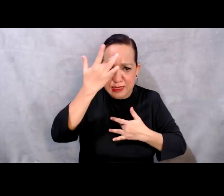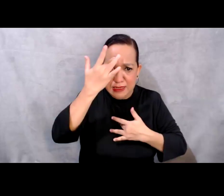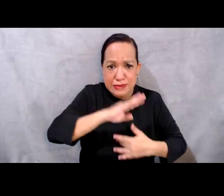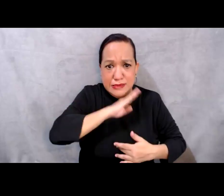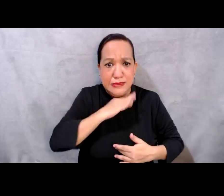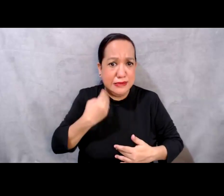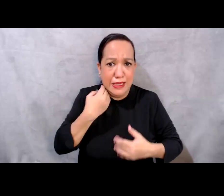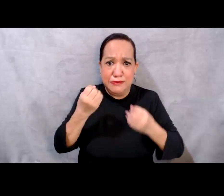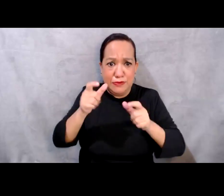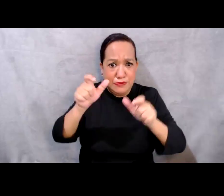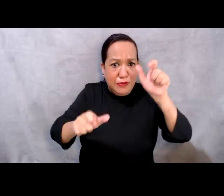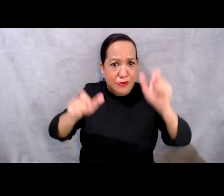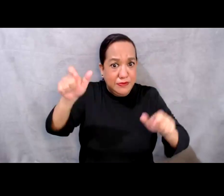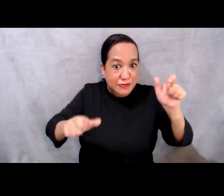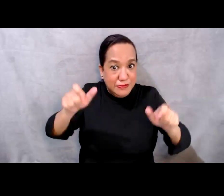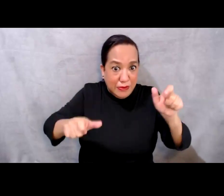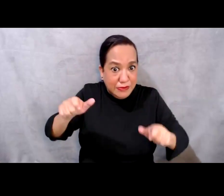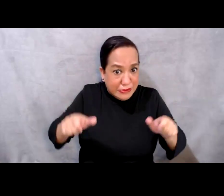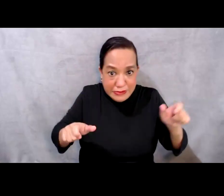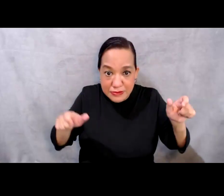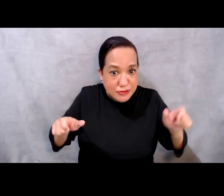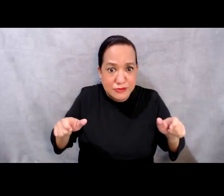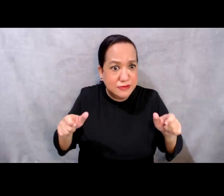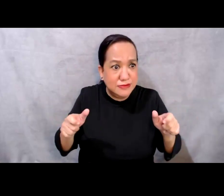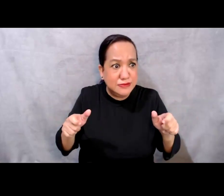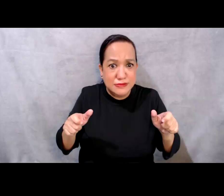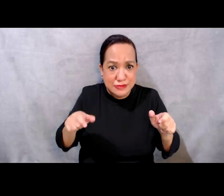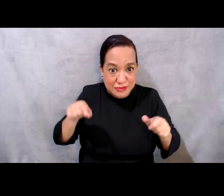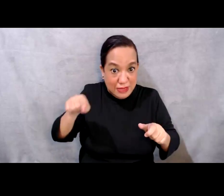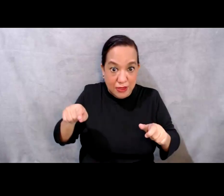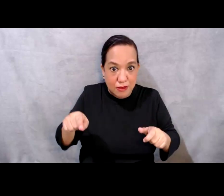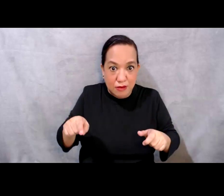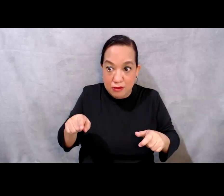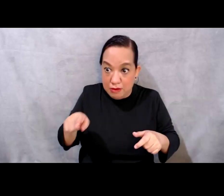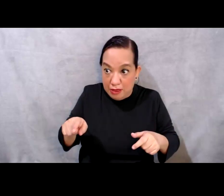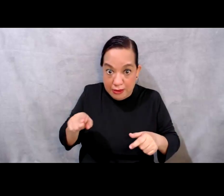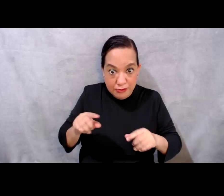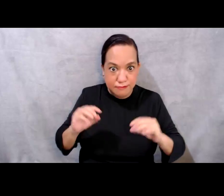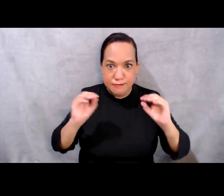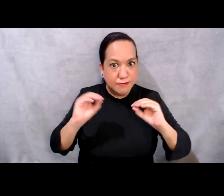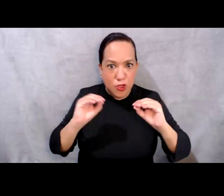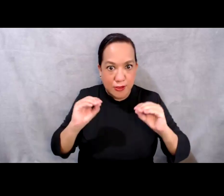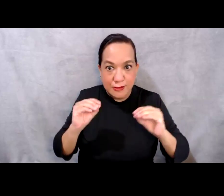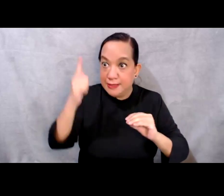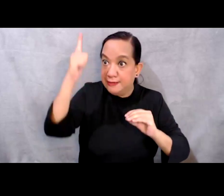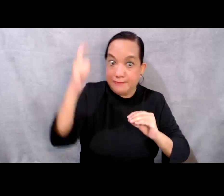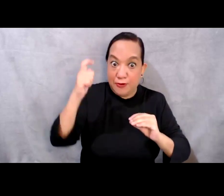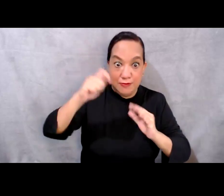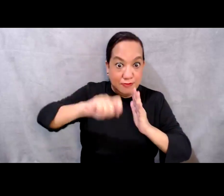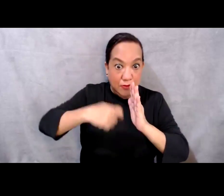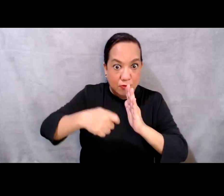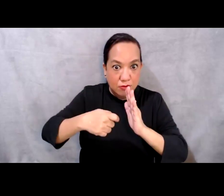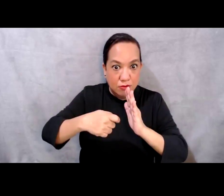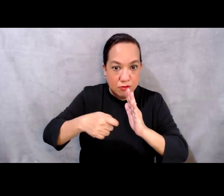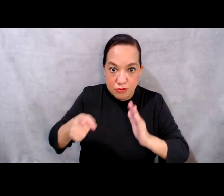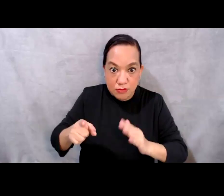was not yet in operation. So imagine what is the situation right now. Of the